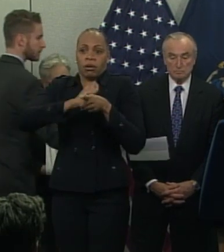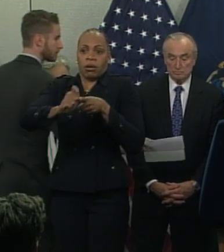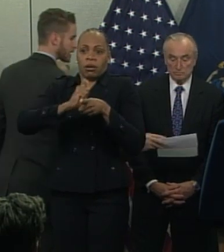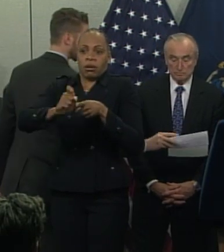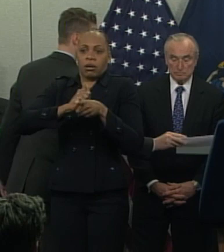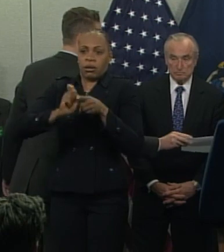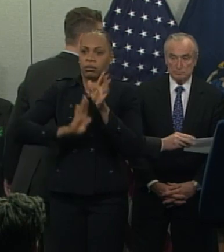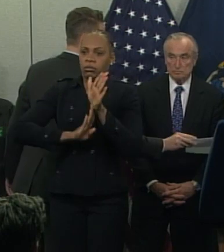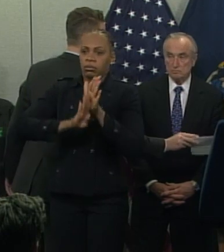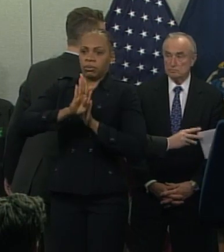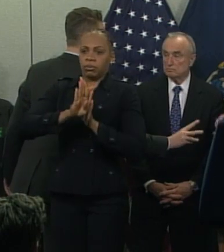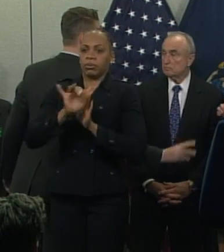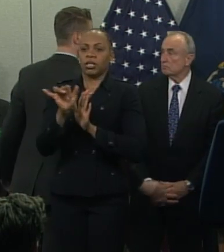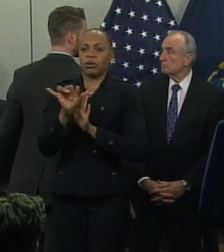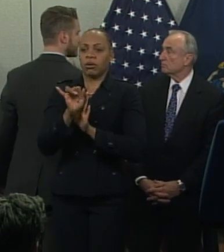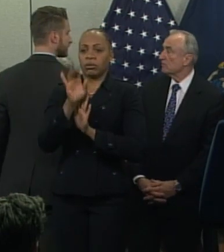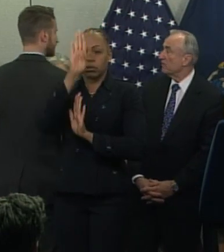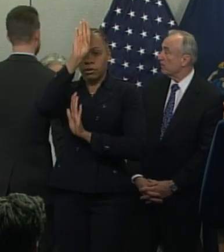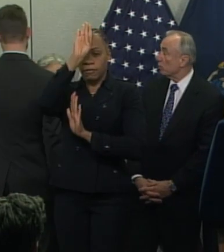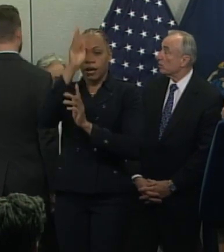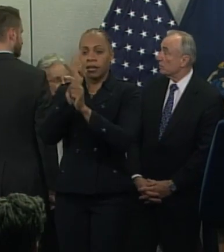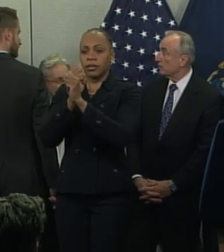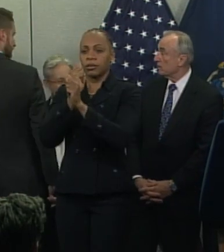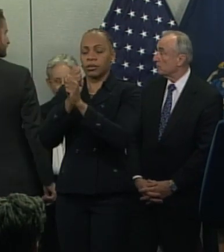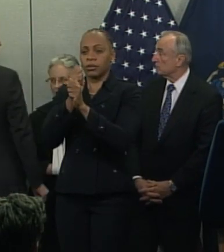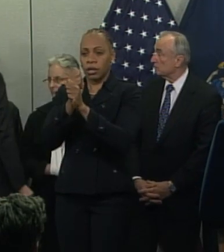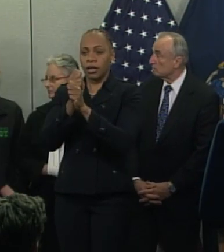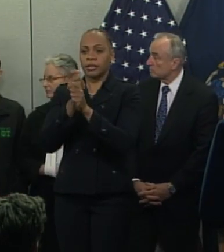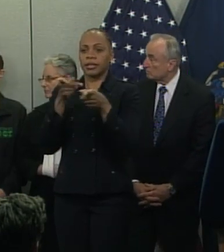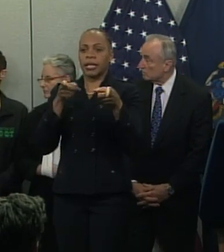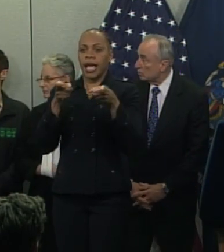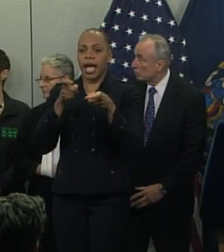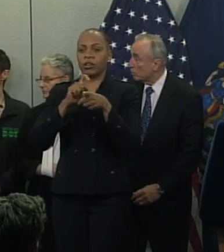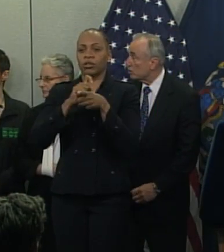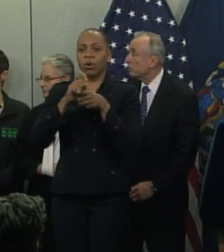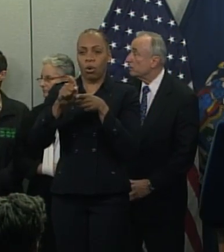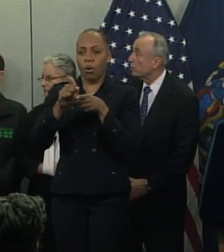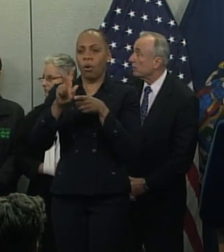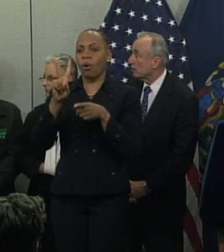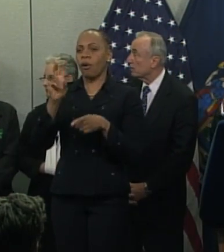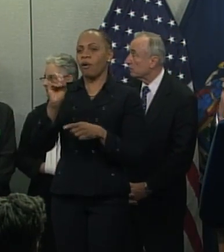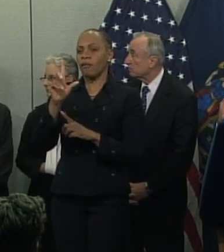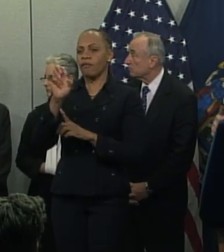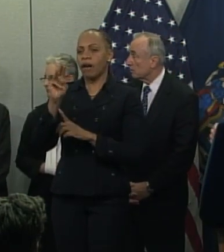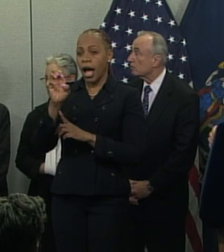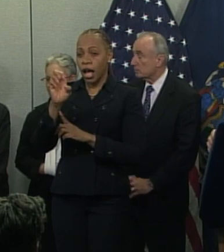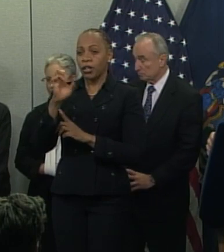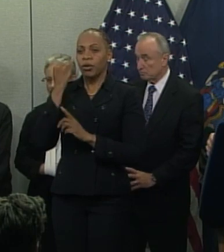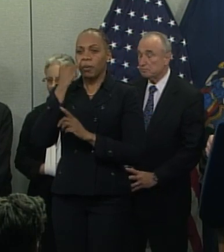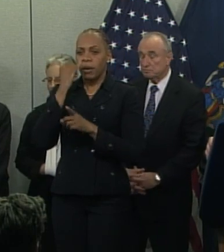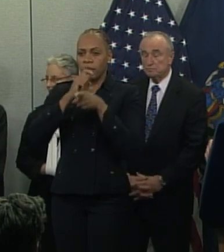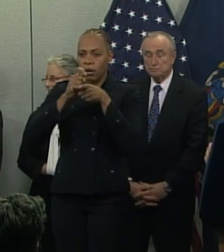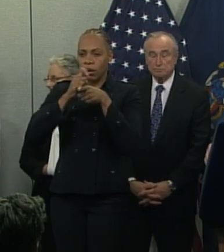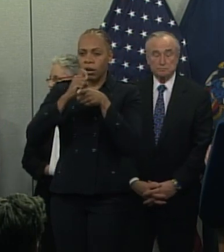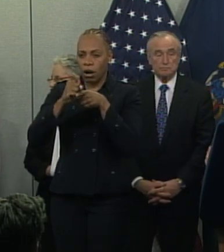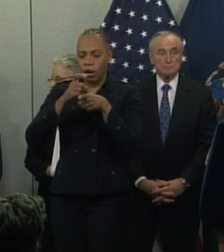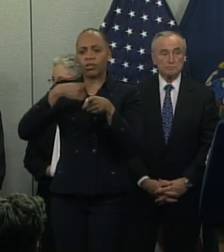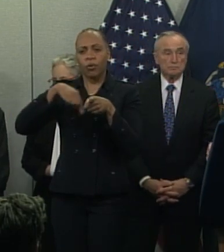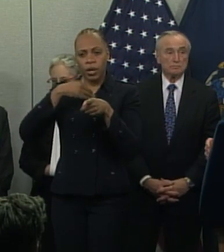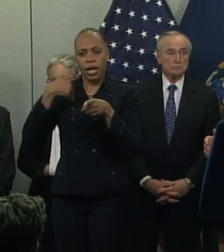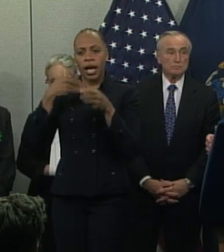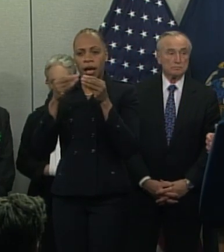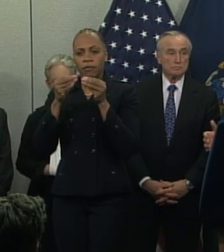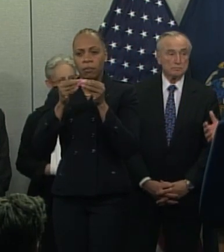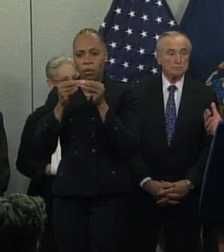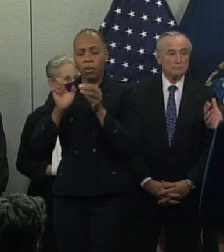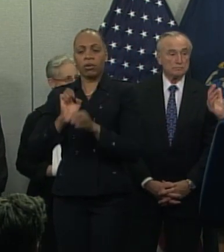the ambulances and the fire trucks to handle the call volume when it does go up. So we're fully staffed and actually have more additional personnel. On the